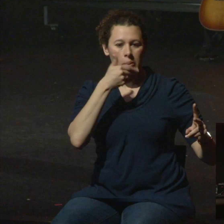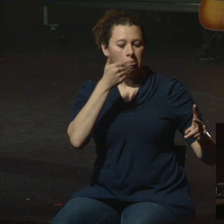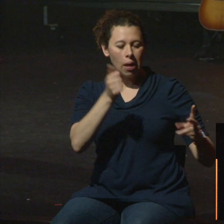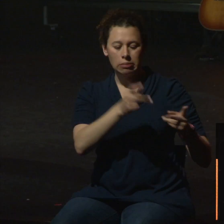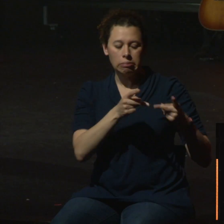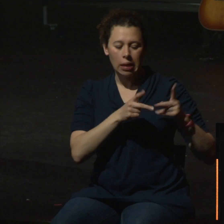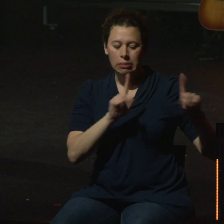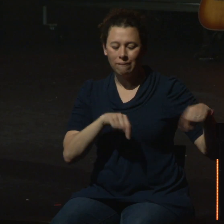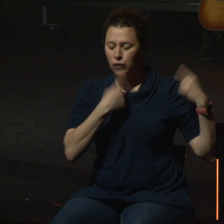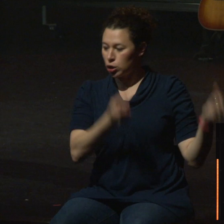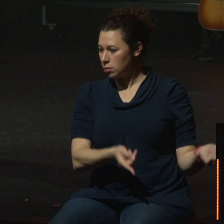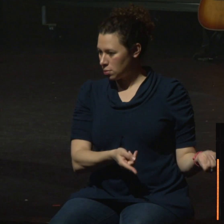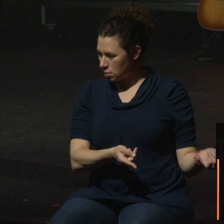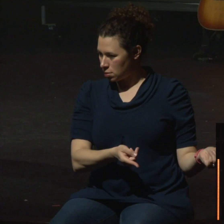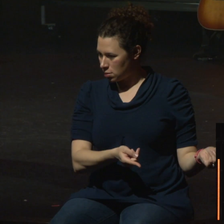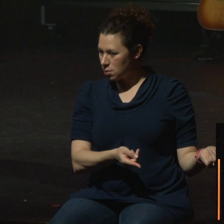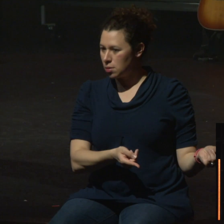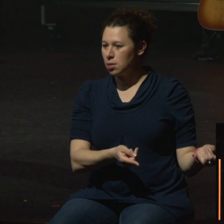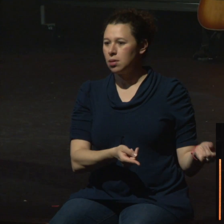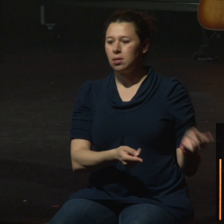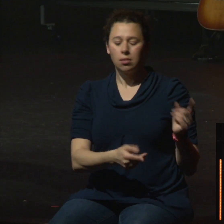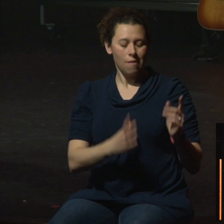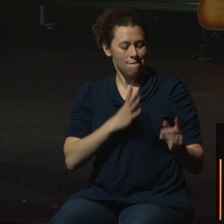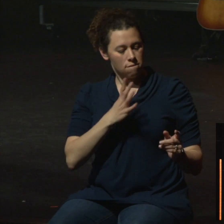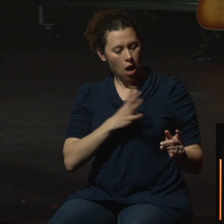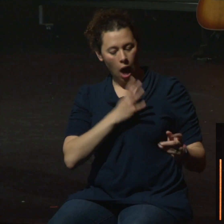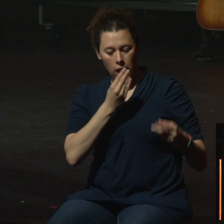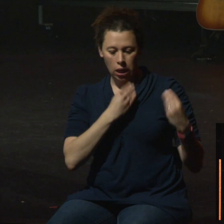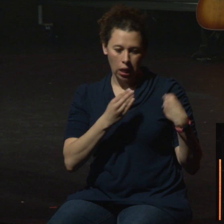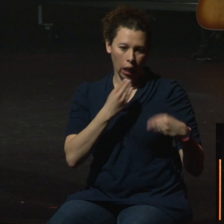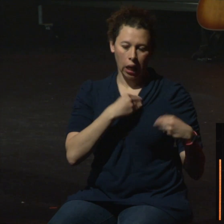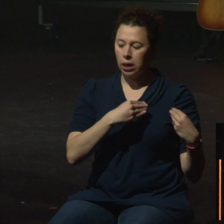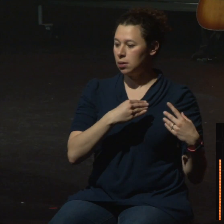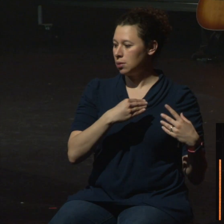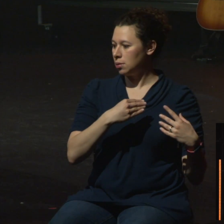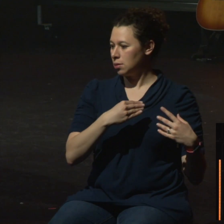be. Fine eating, fine dining, fine living,